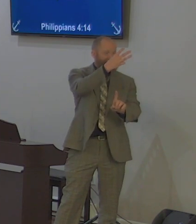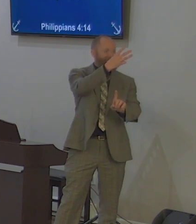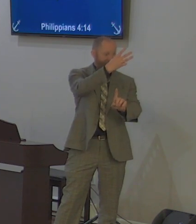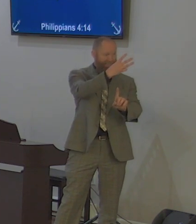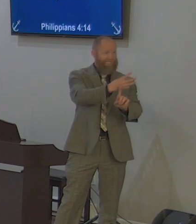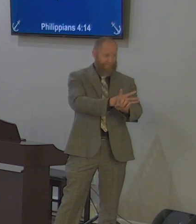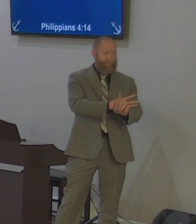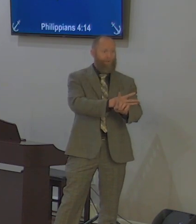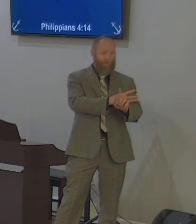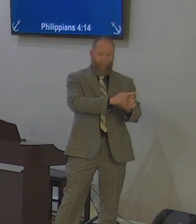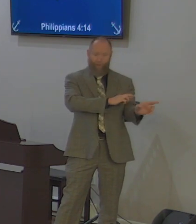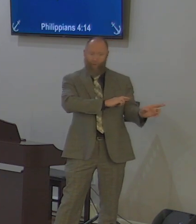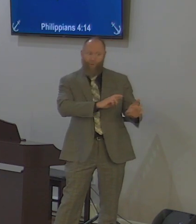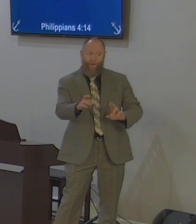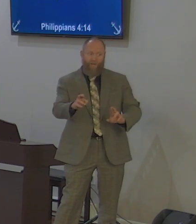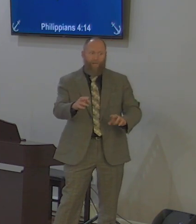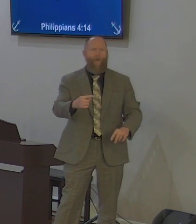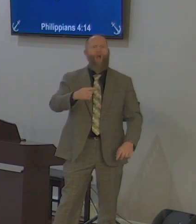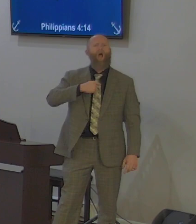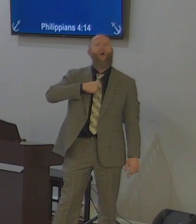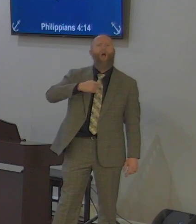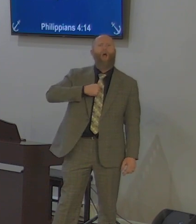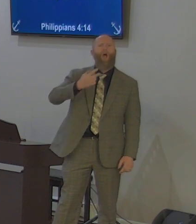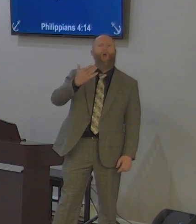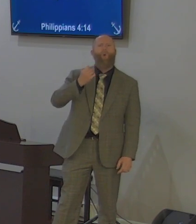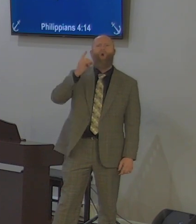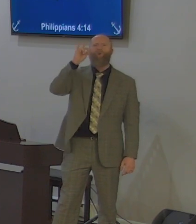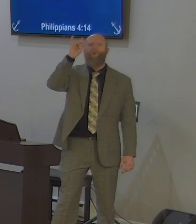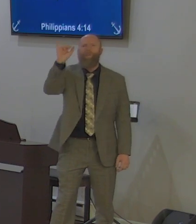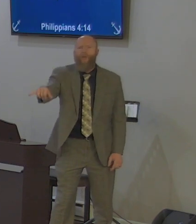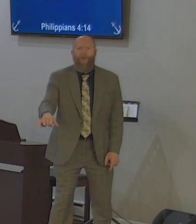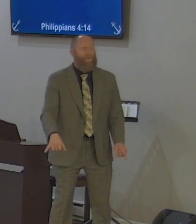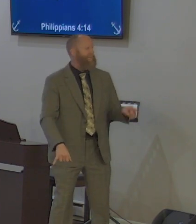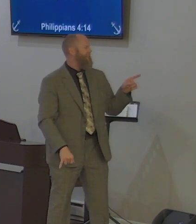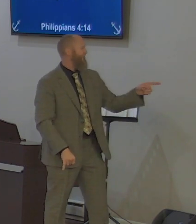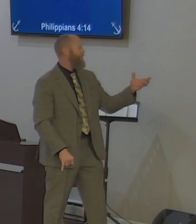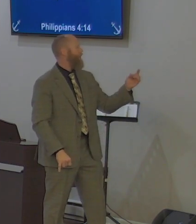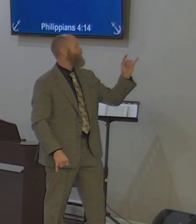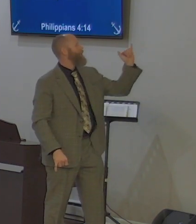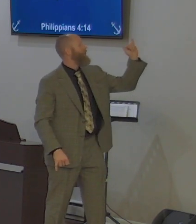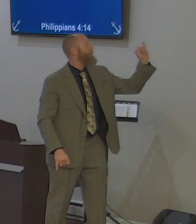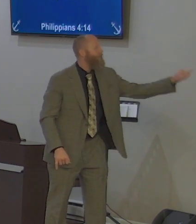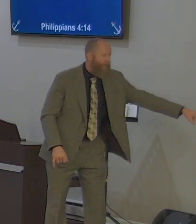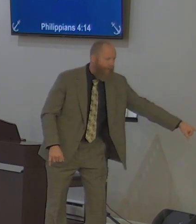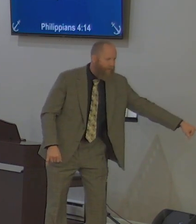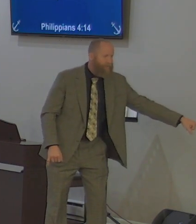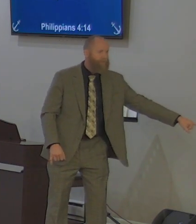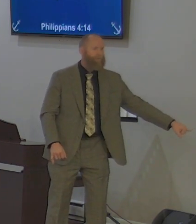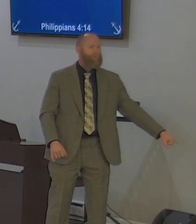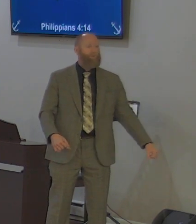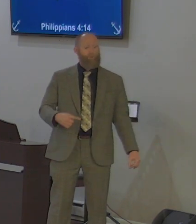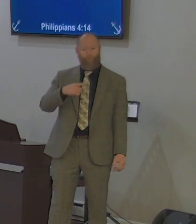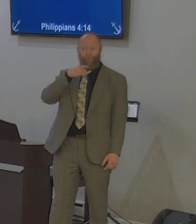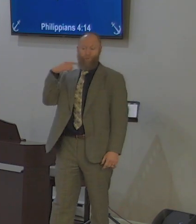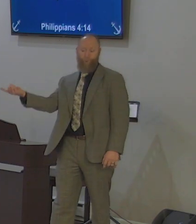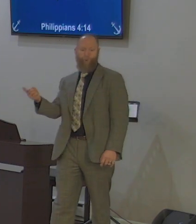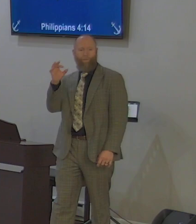that. I want to lead a choir and he wants to lead a children's ministry, or vice versa.